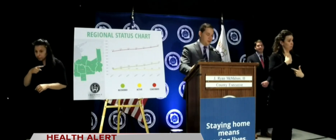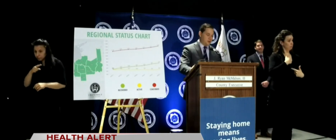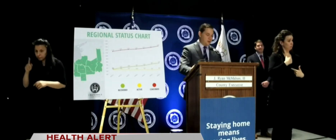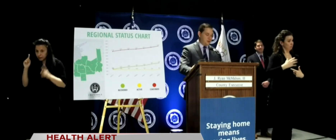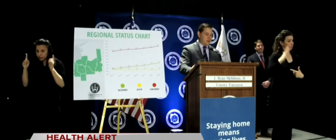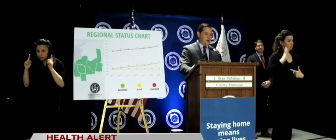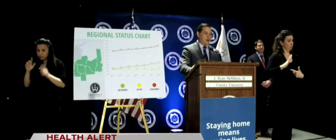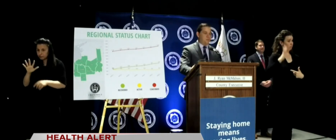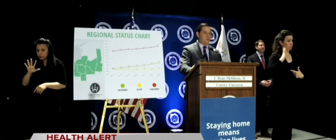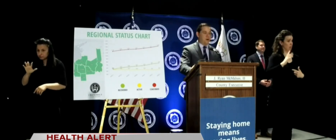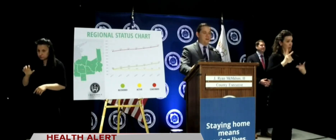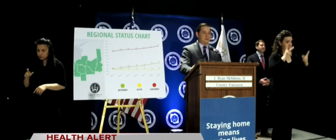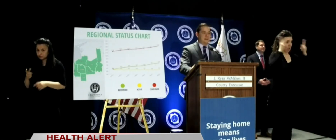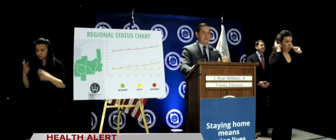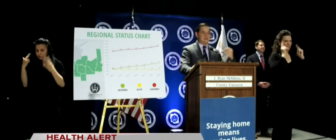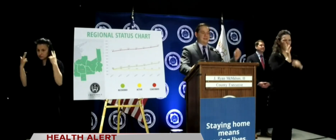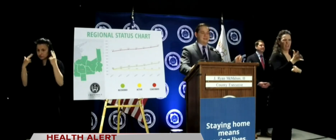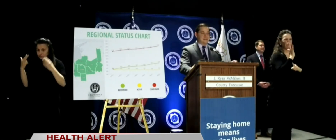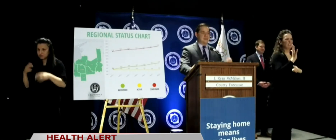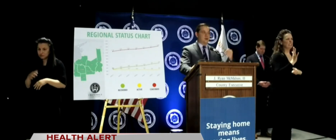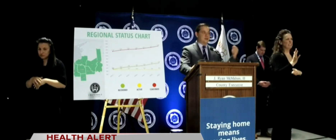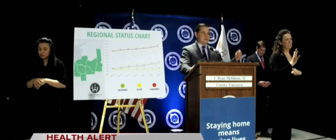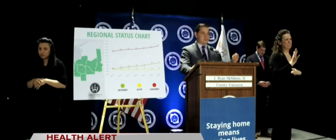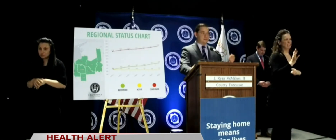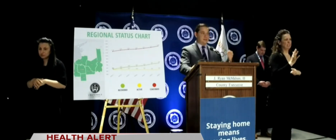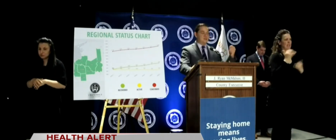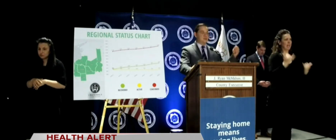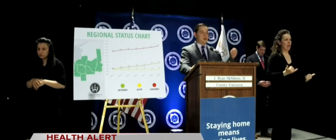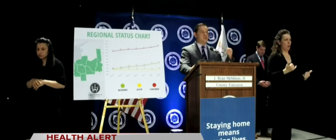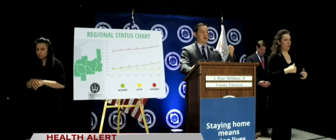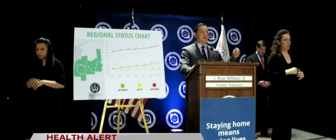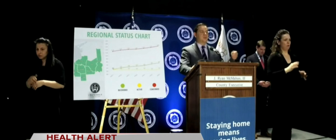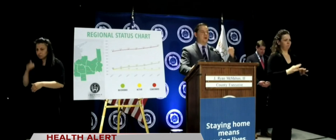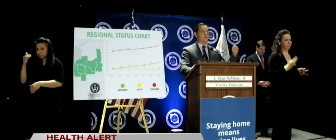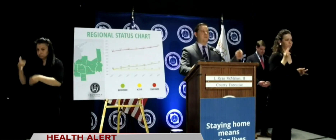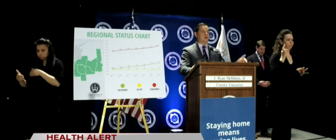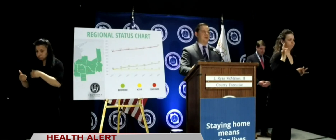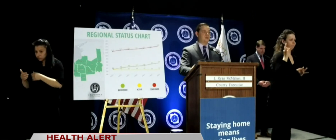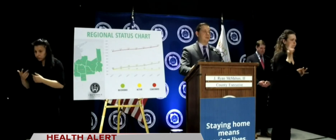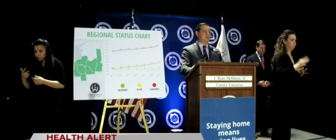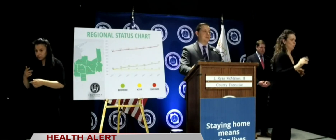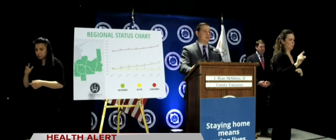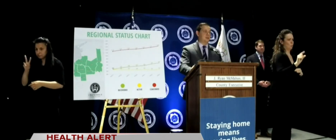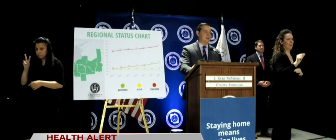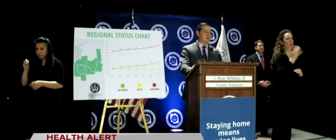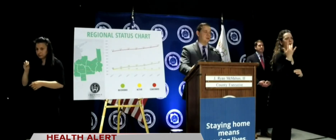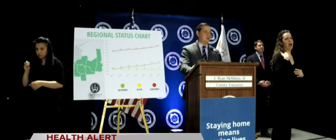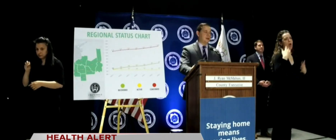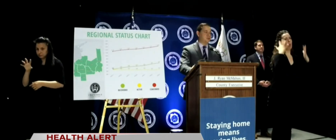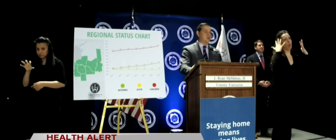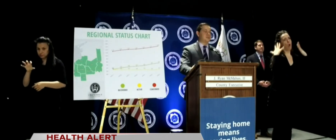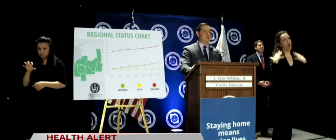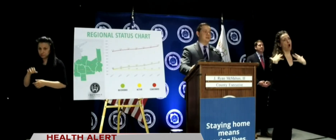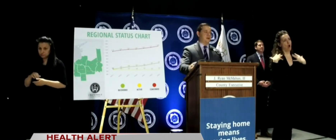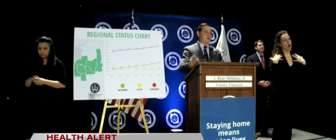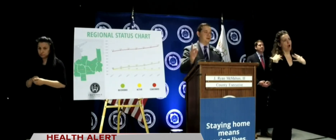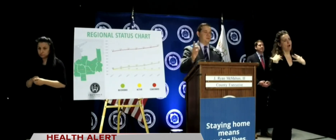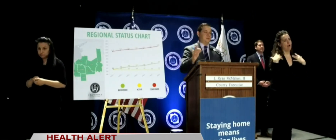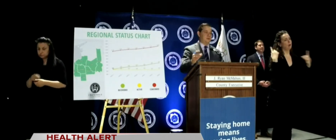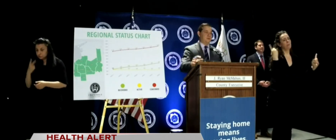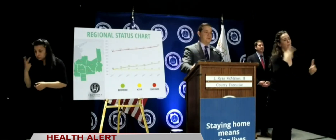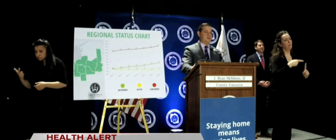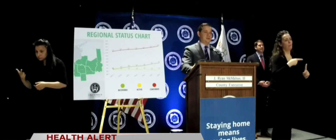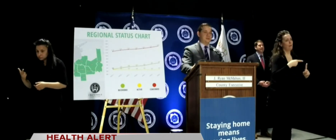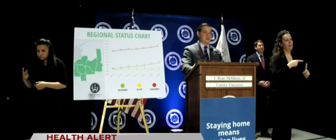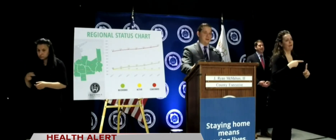this is all done. But that's a serious consideration our health departments are looking at. Justin needs a haircut. If